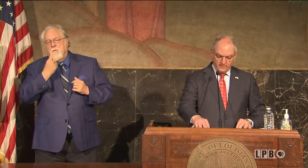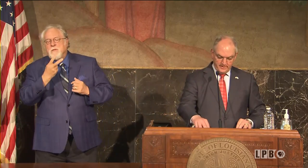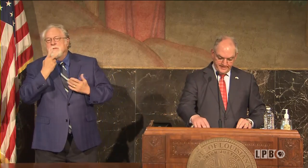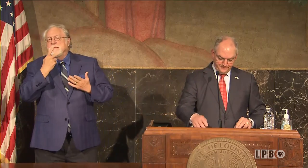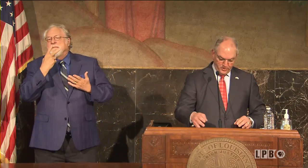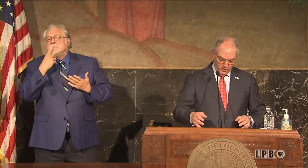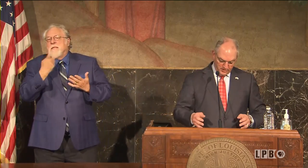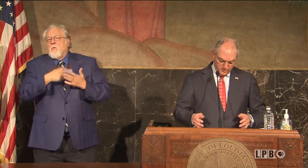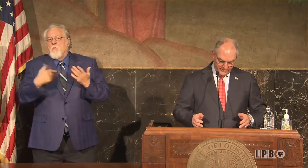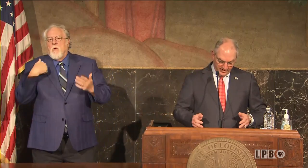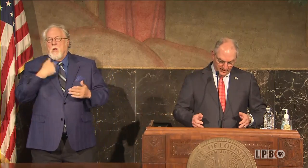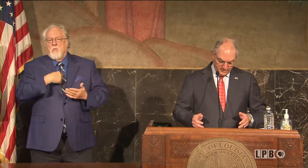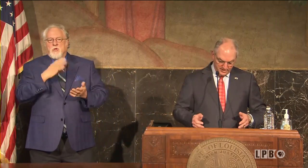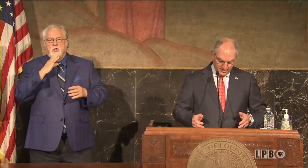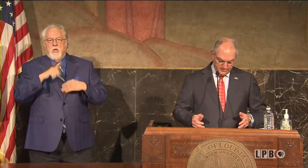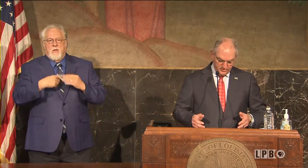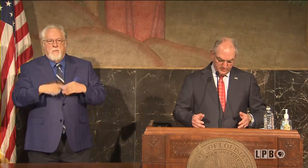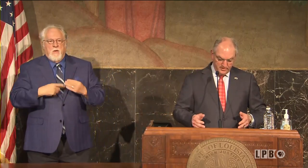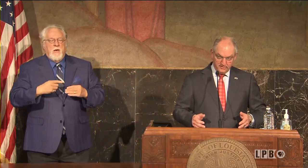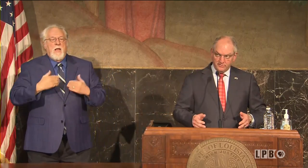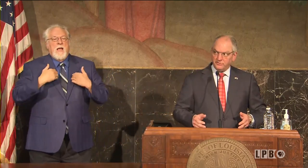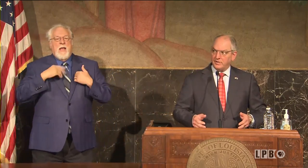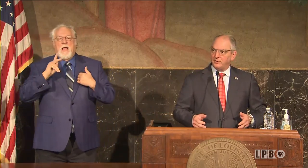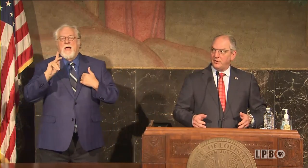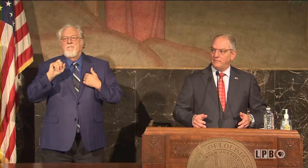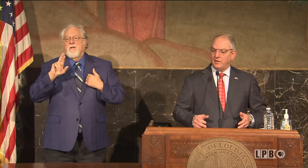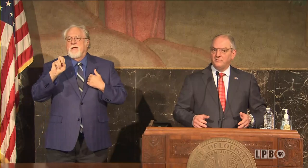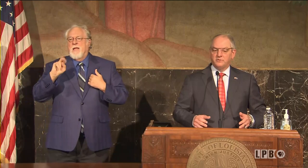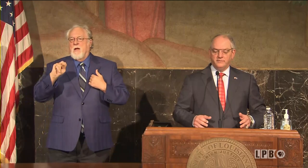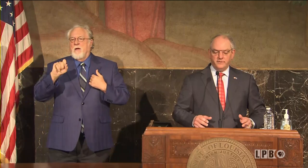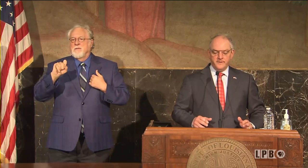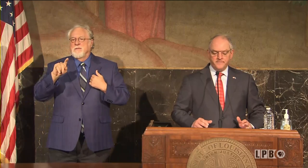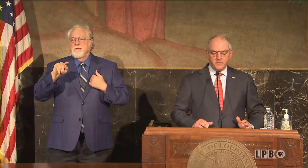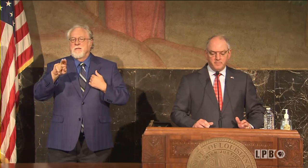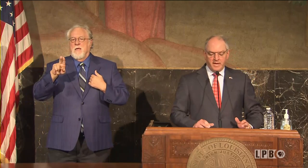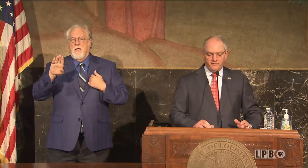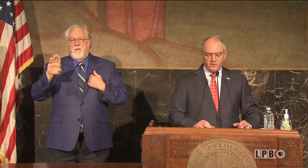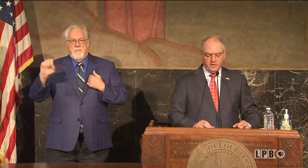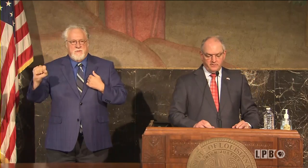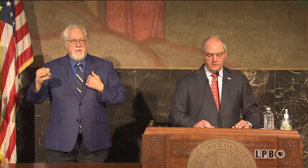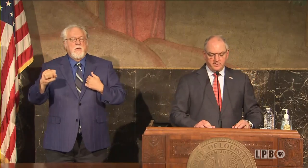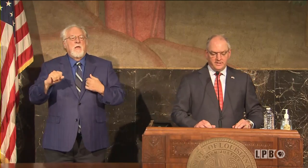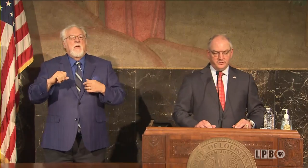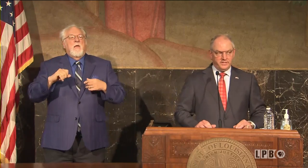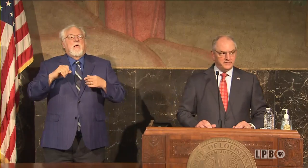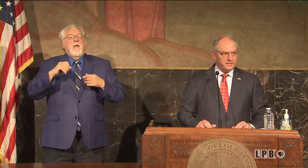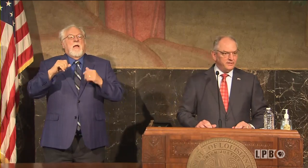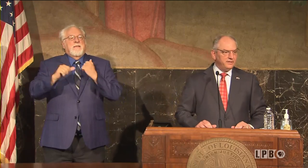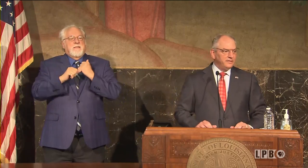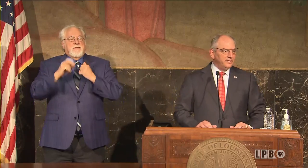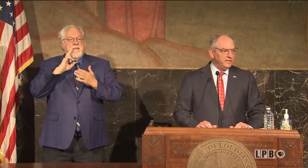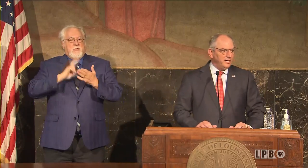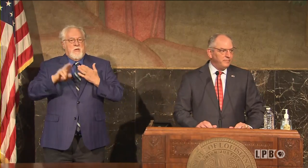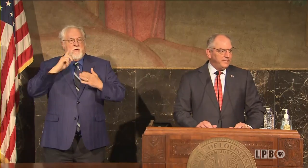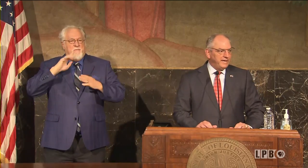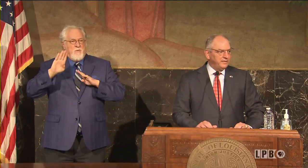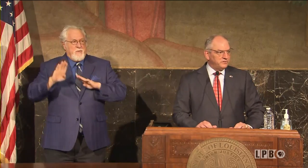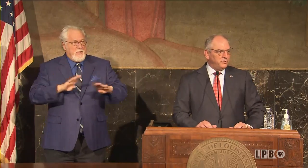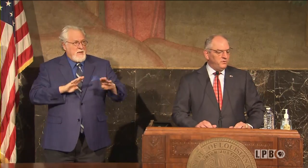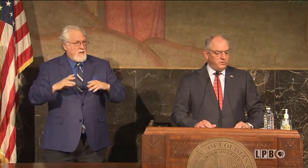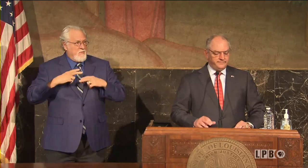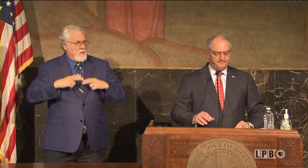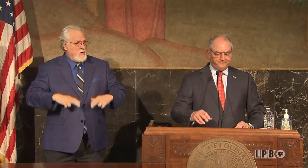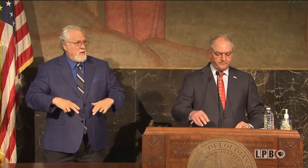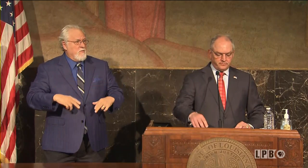at currently. We also have Karen Stubbs, who is the Assistant Secretary for the Office of Behavioral Health, and she's going to update